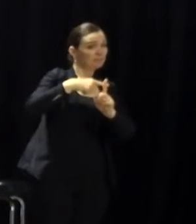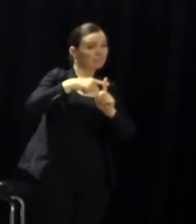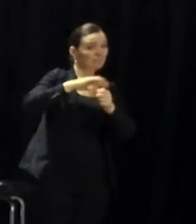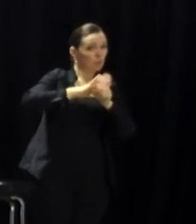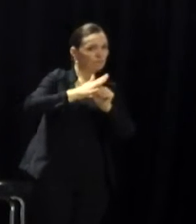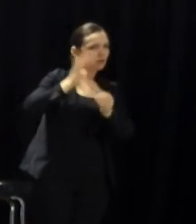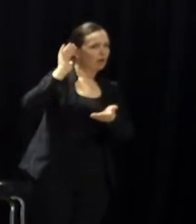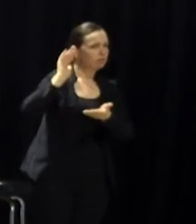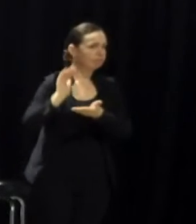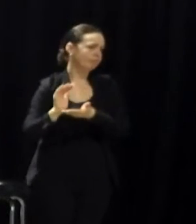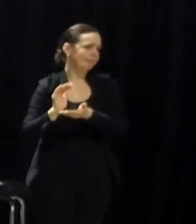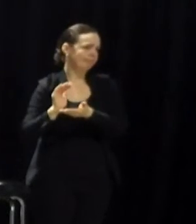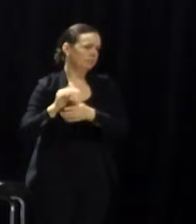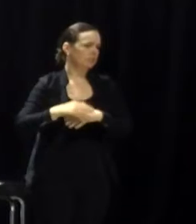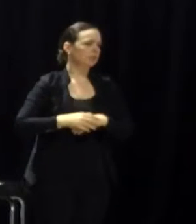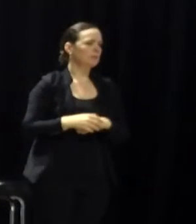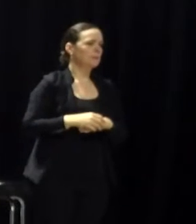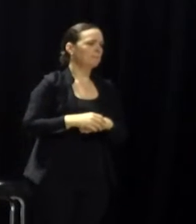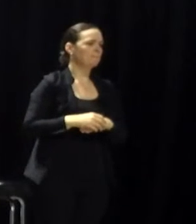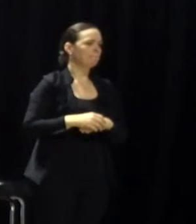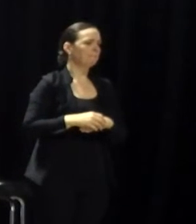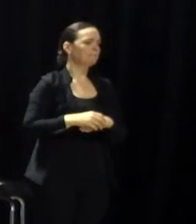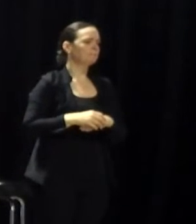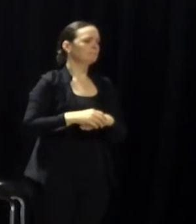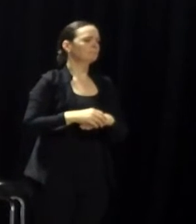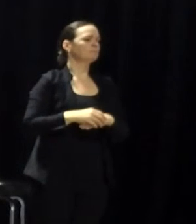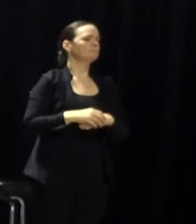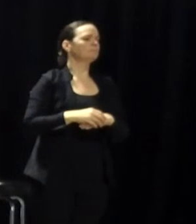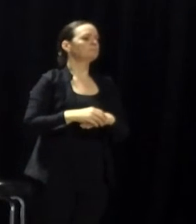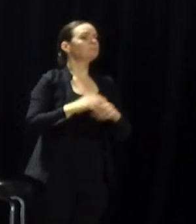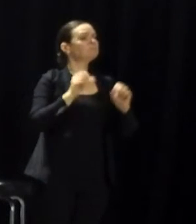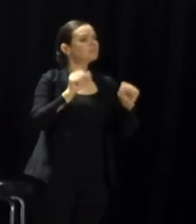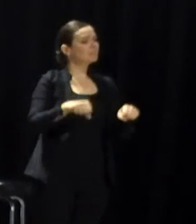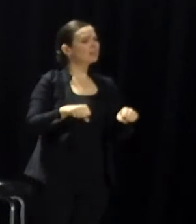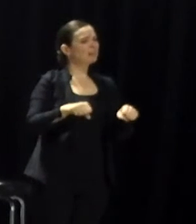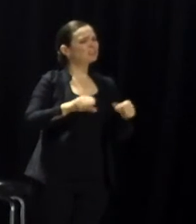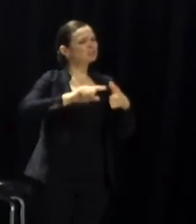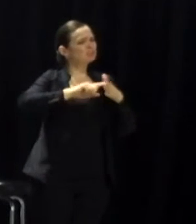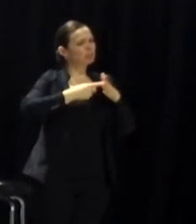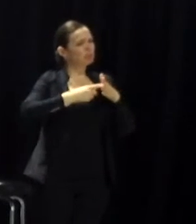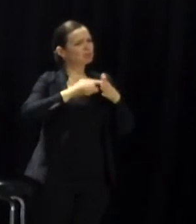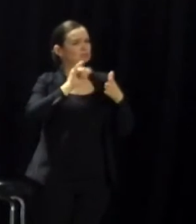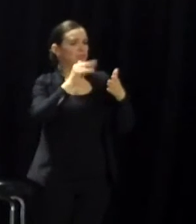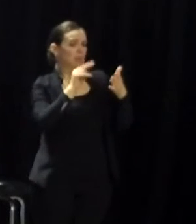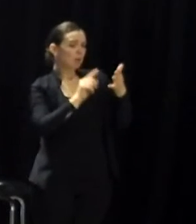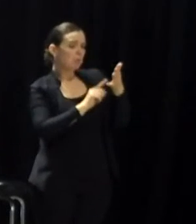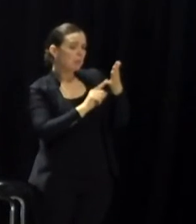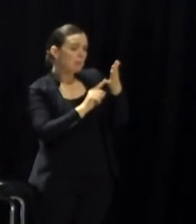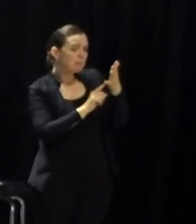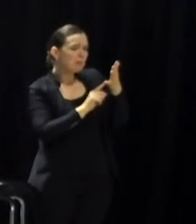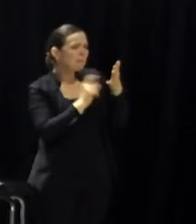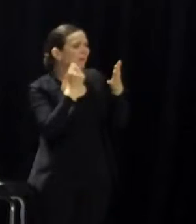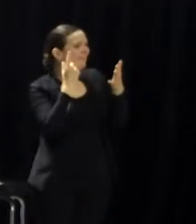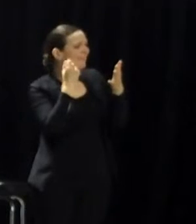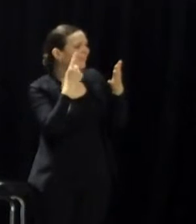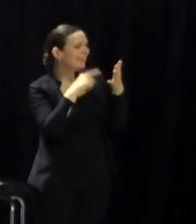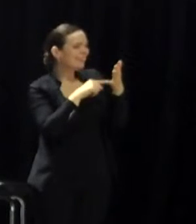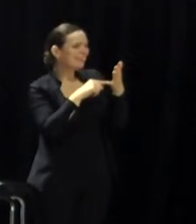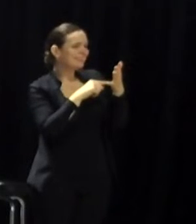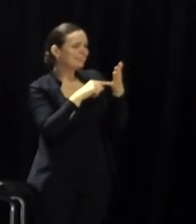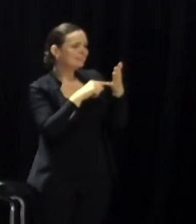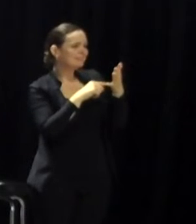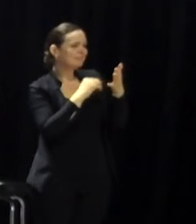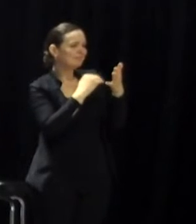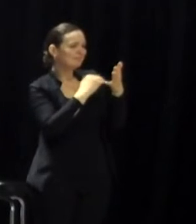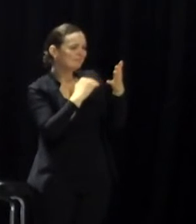school at the end of January? Probably. To give another 8-10 days to kind of